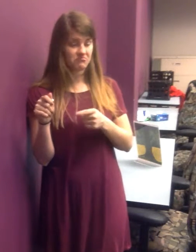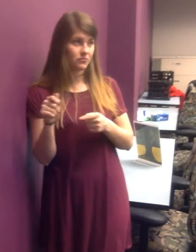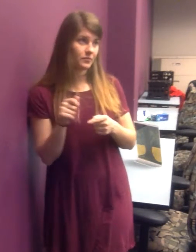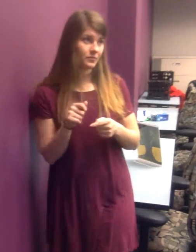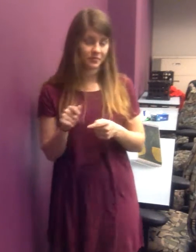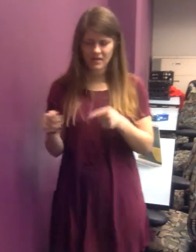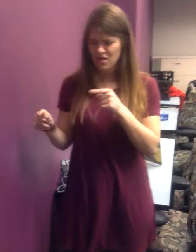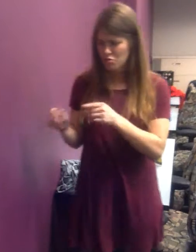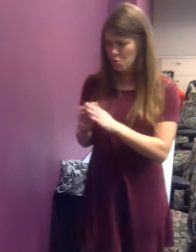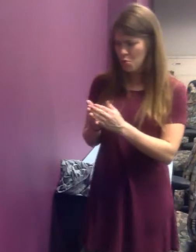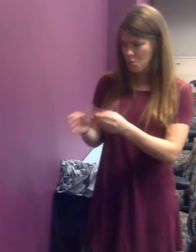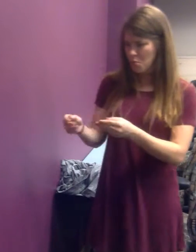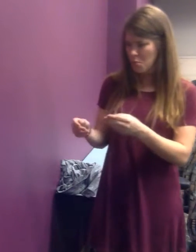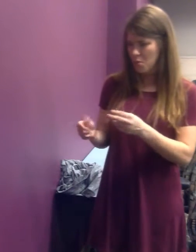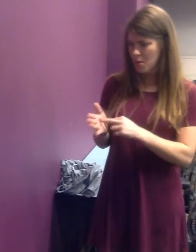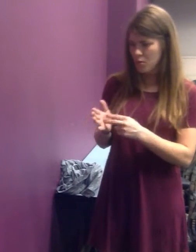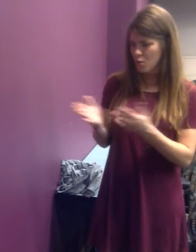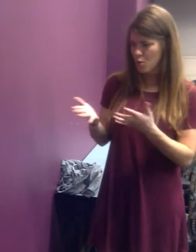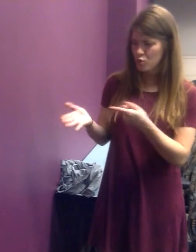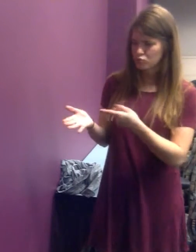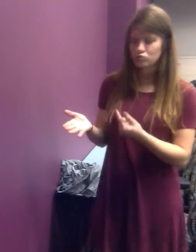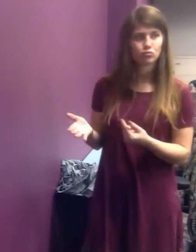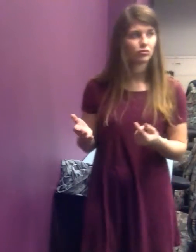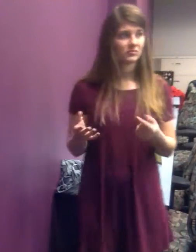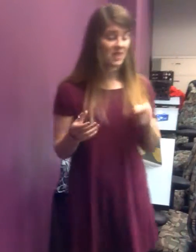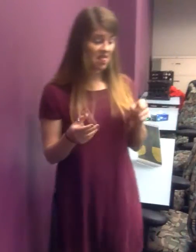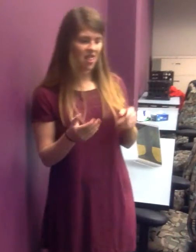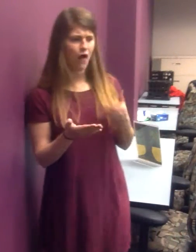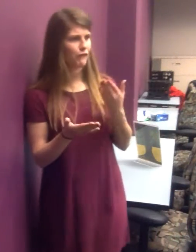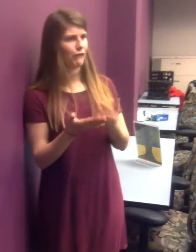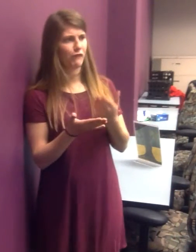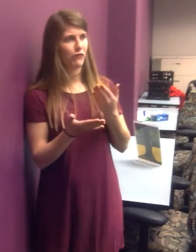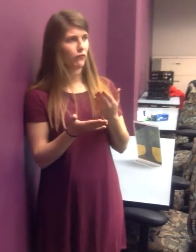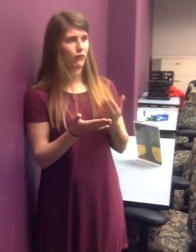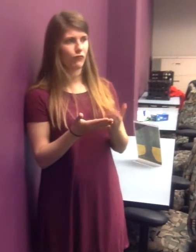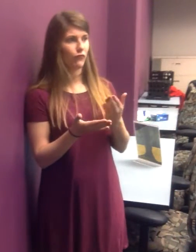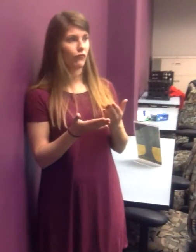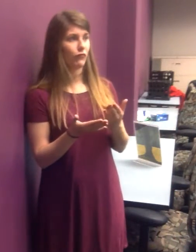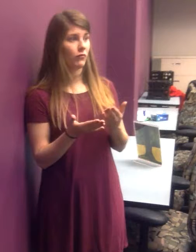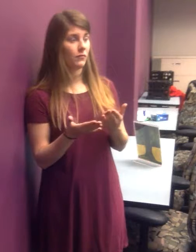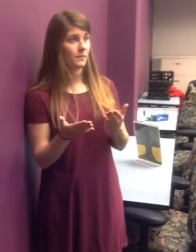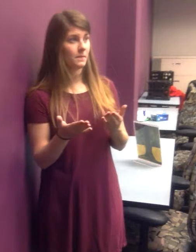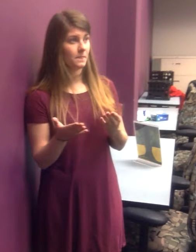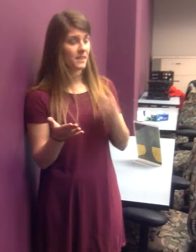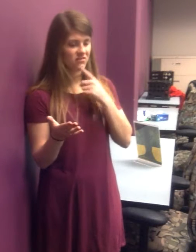factual. It tells all the studies and gives you a complete bibliography on who did what kind of